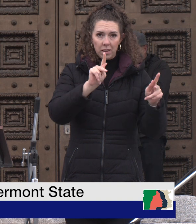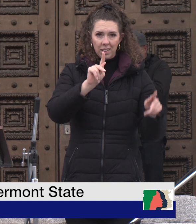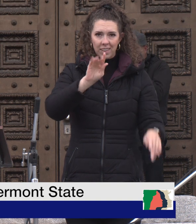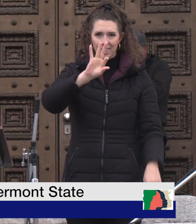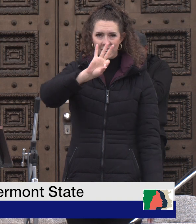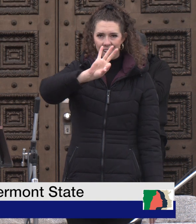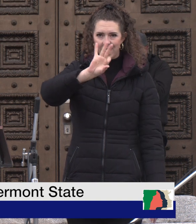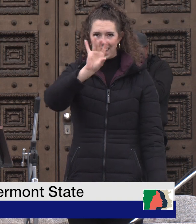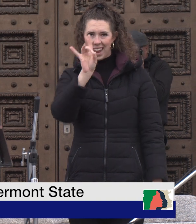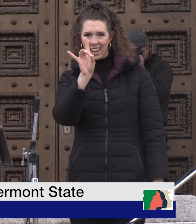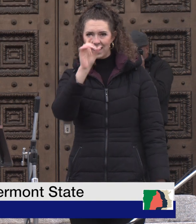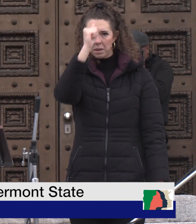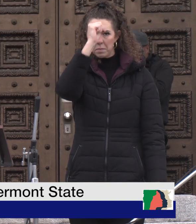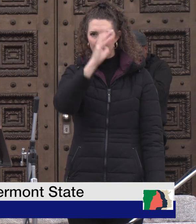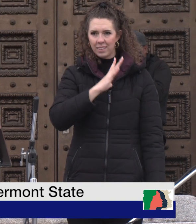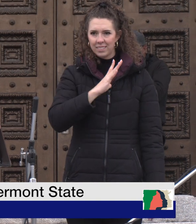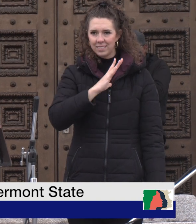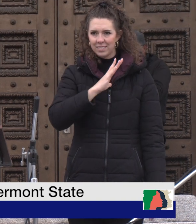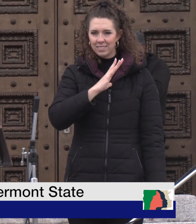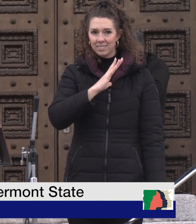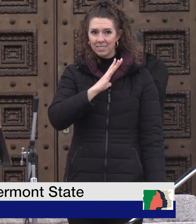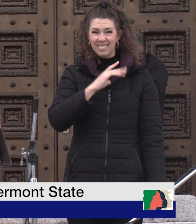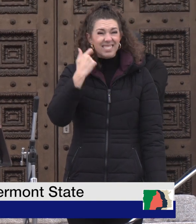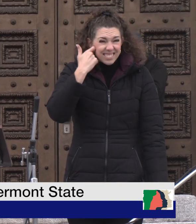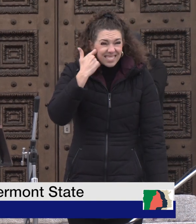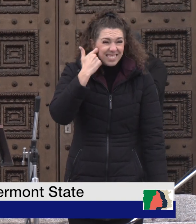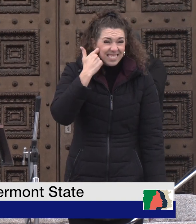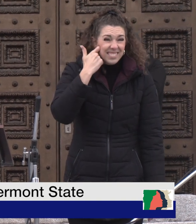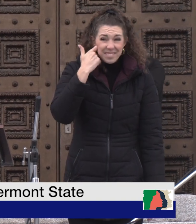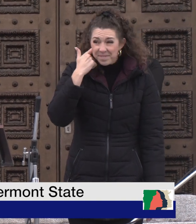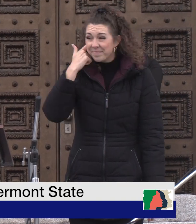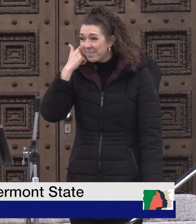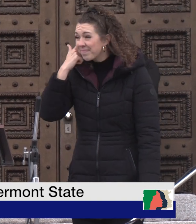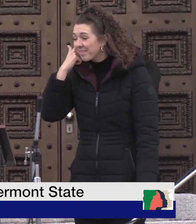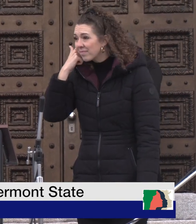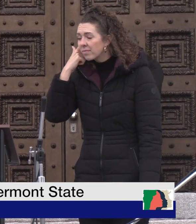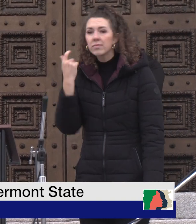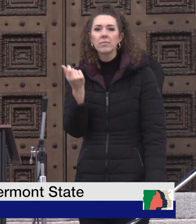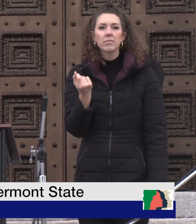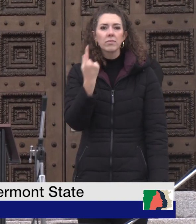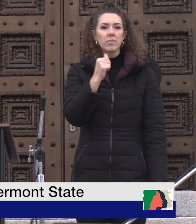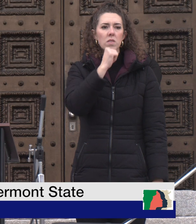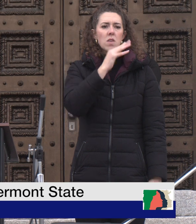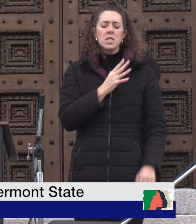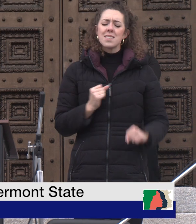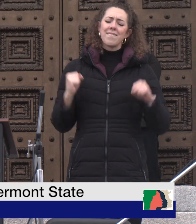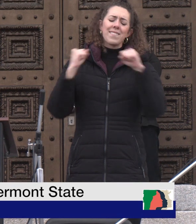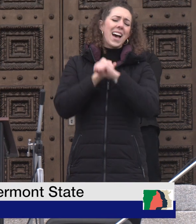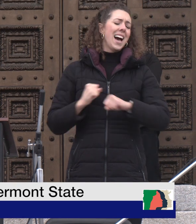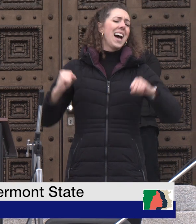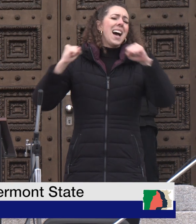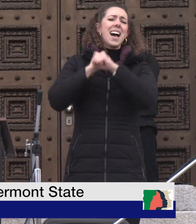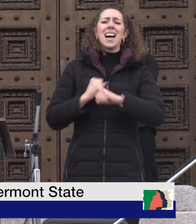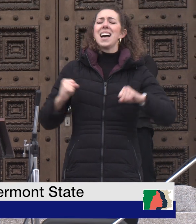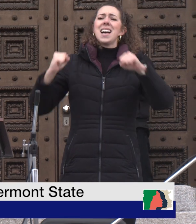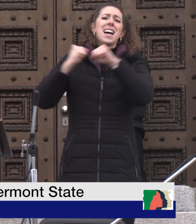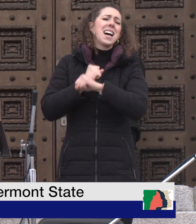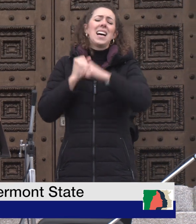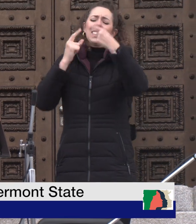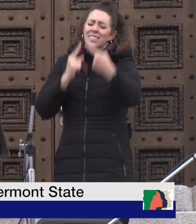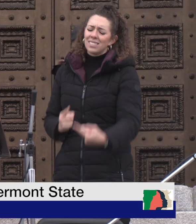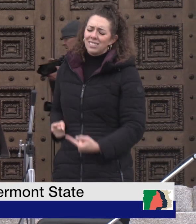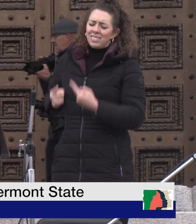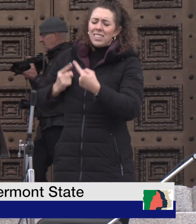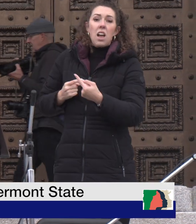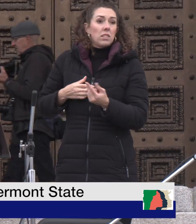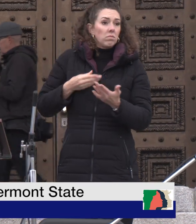of them were men, not so many years ago. But women struggled politically. Women struggled economically